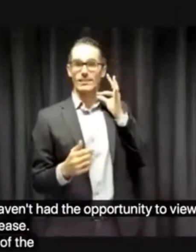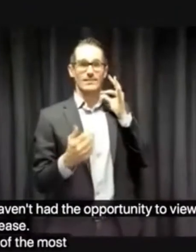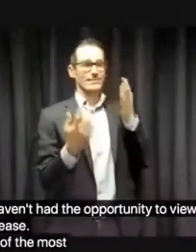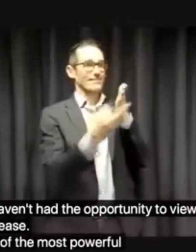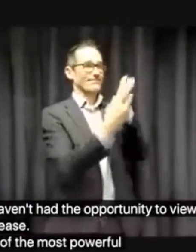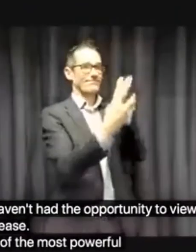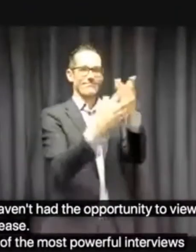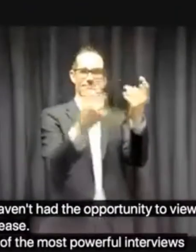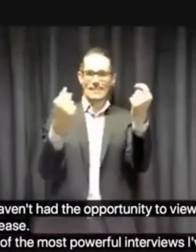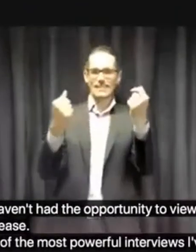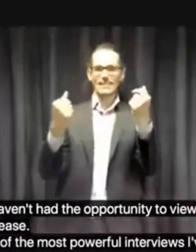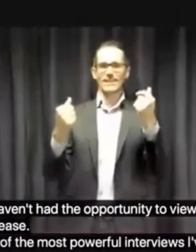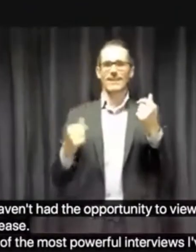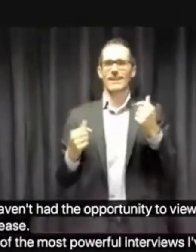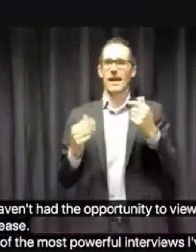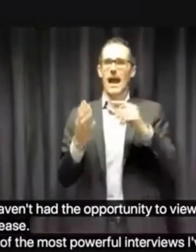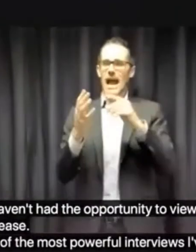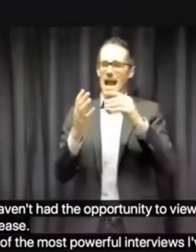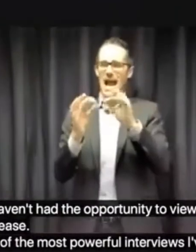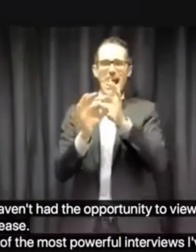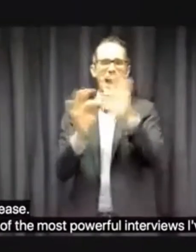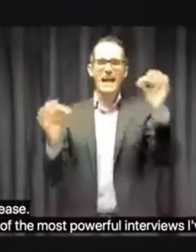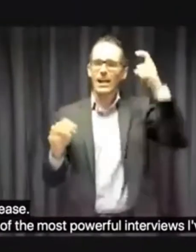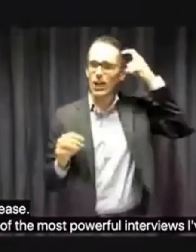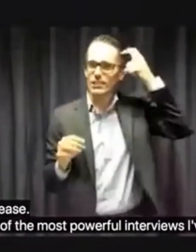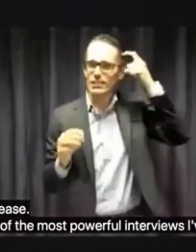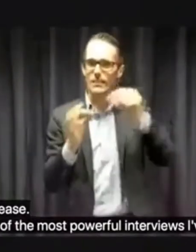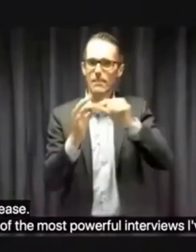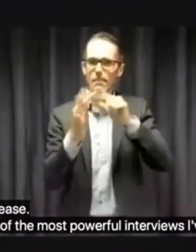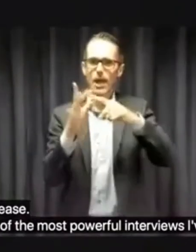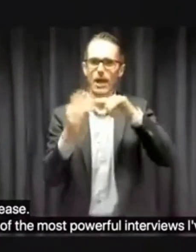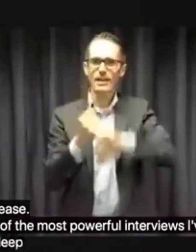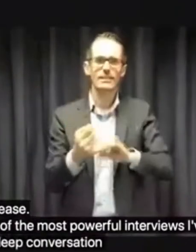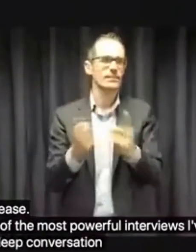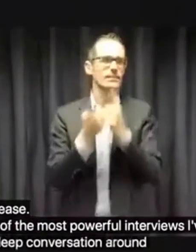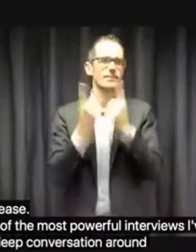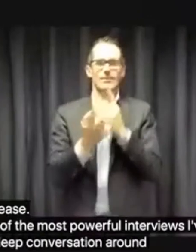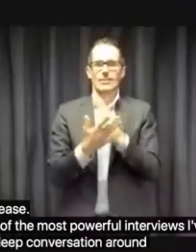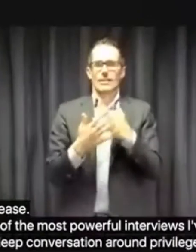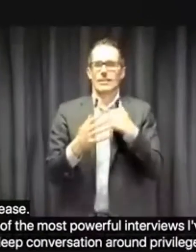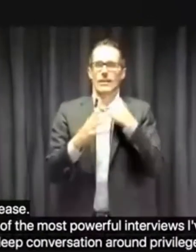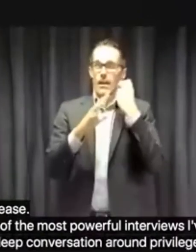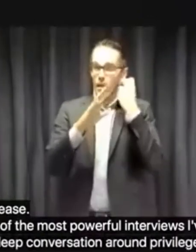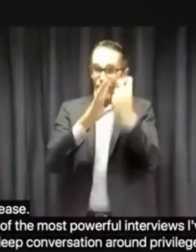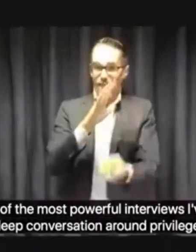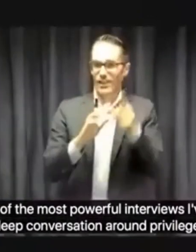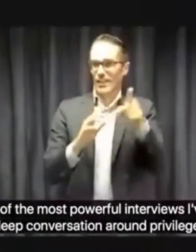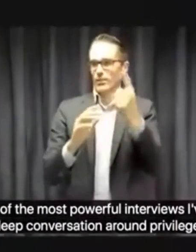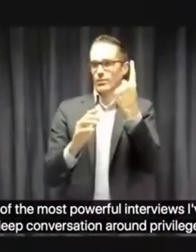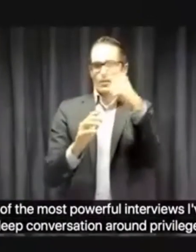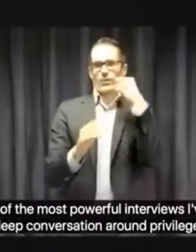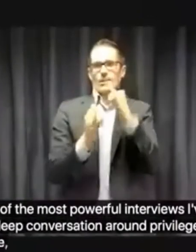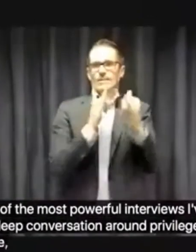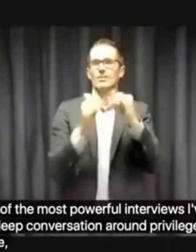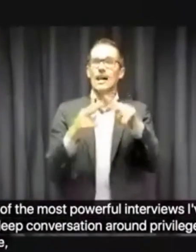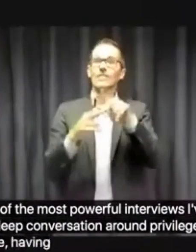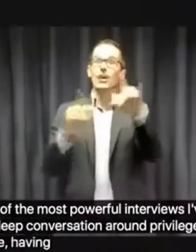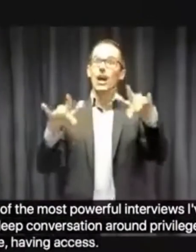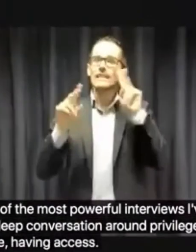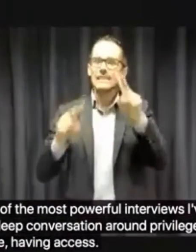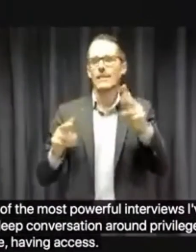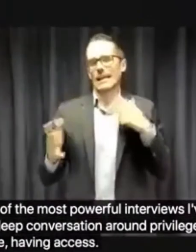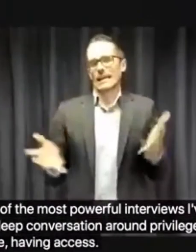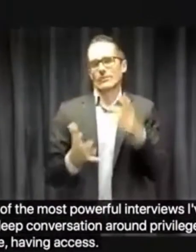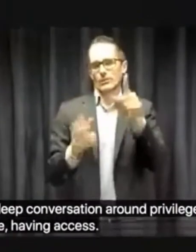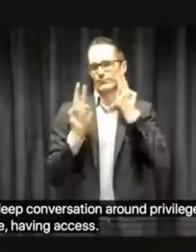growing up white, having access, and thinking about unconscious bias. I was totally drawn to that one